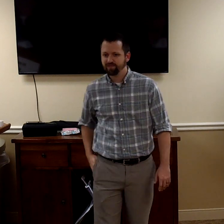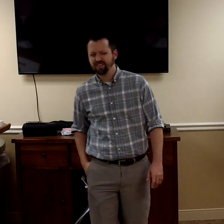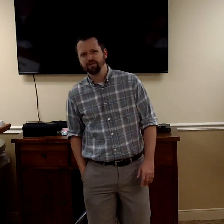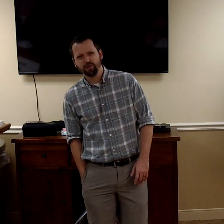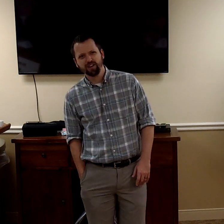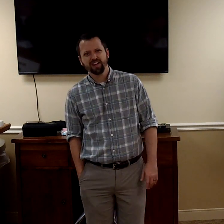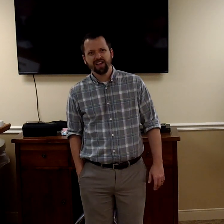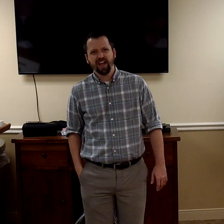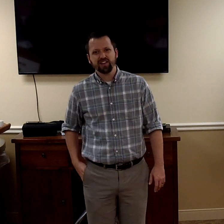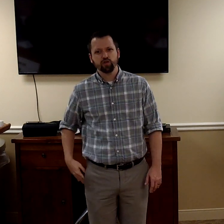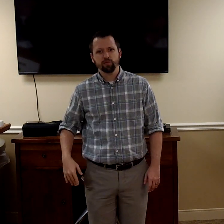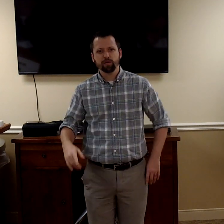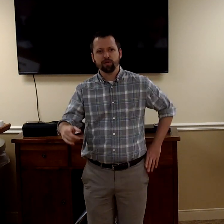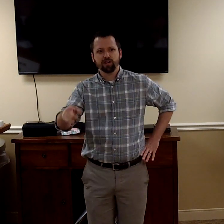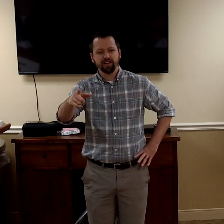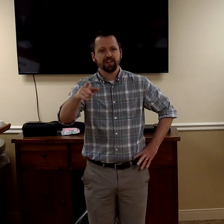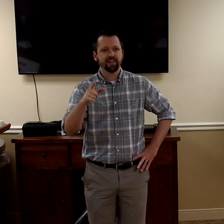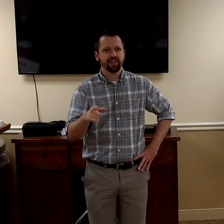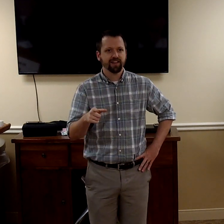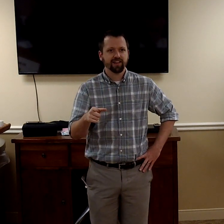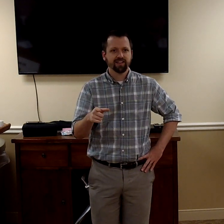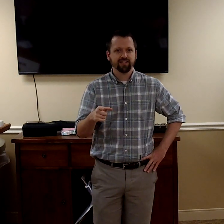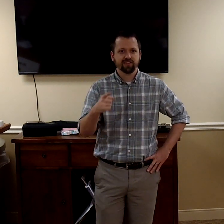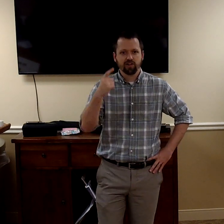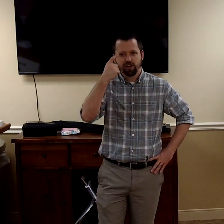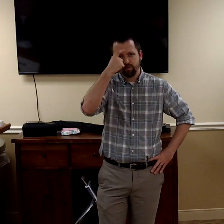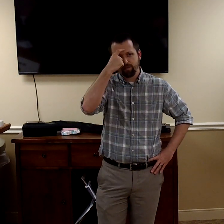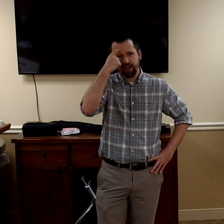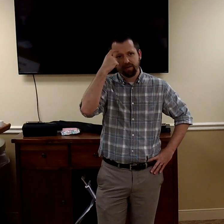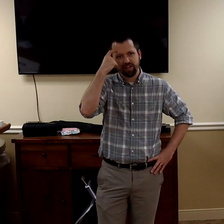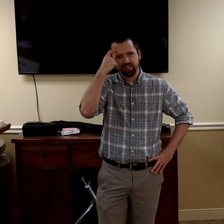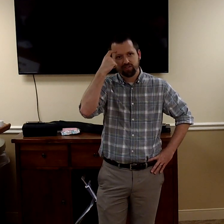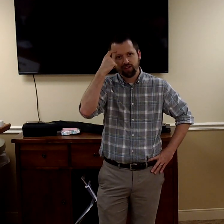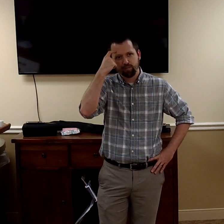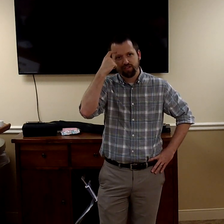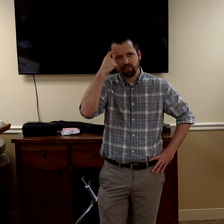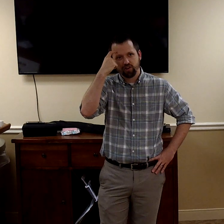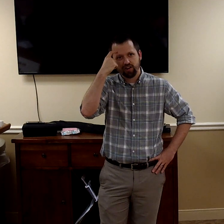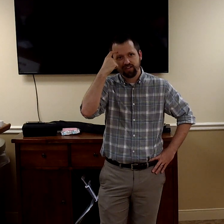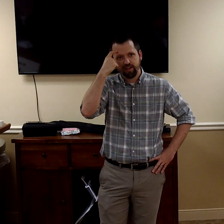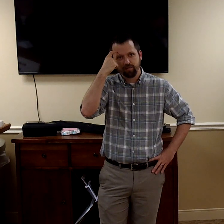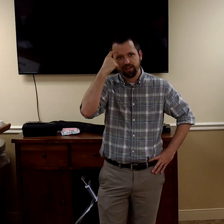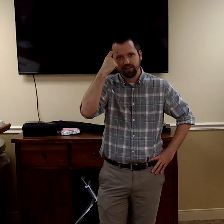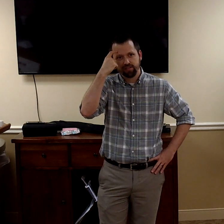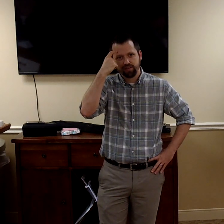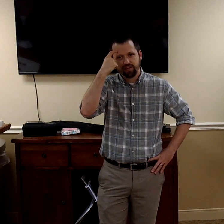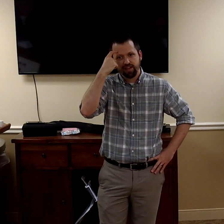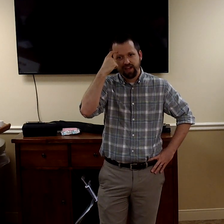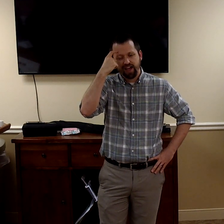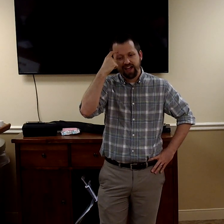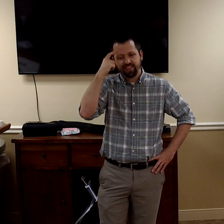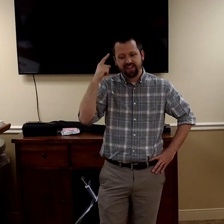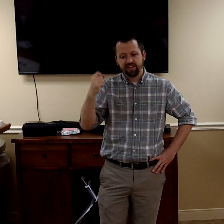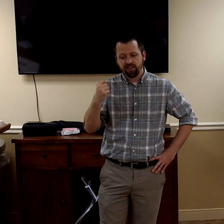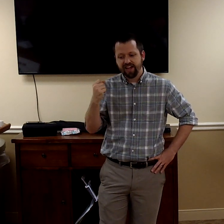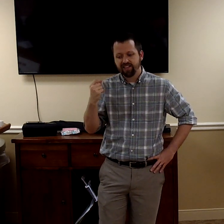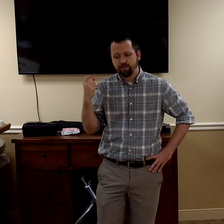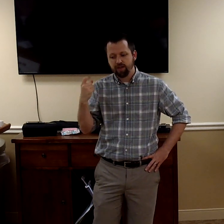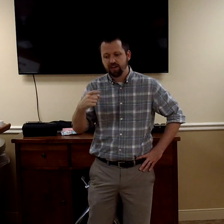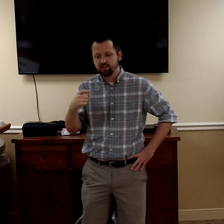Except for, I do remember, it's scarred in my mind, my teacher gave me such a hard time because that year I had Spanish